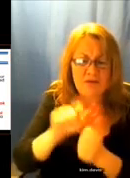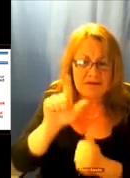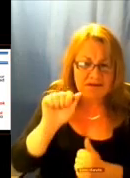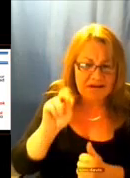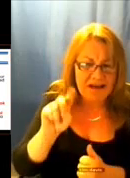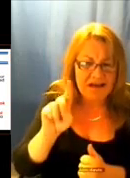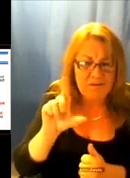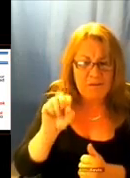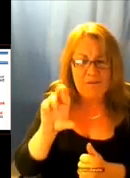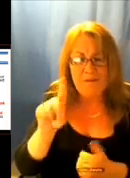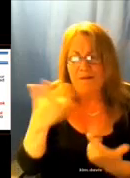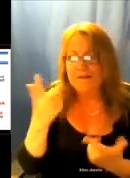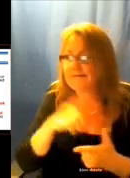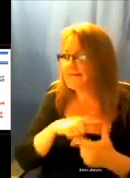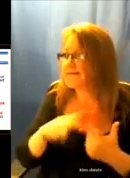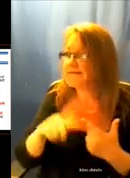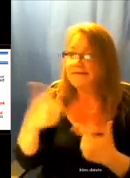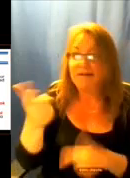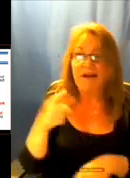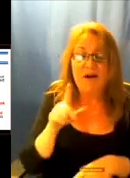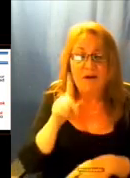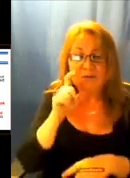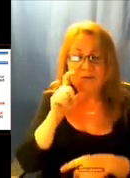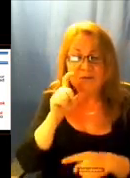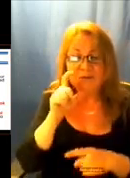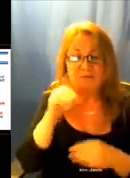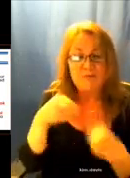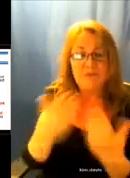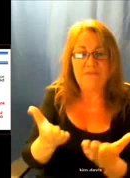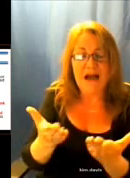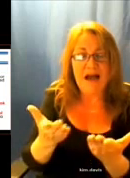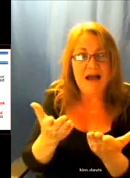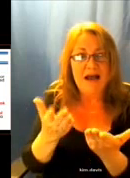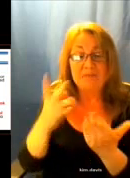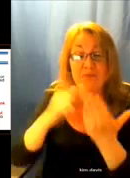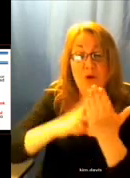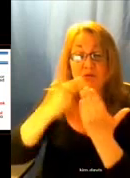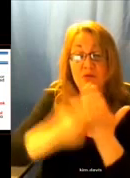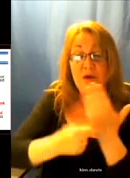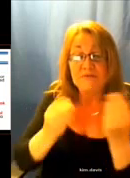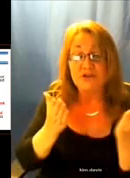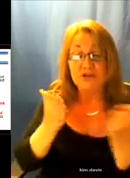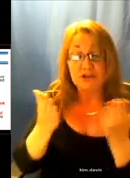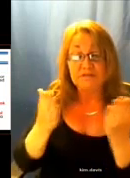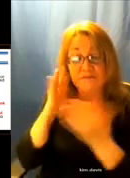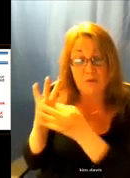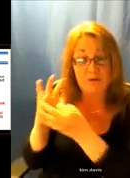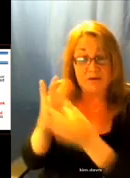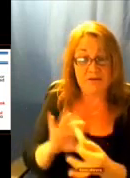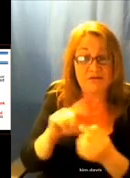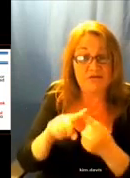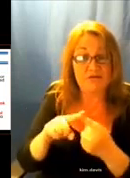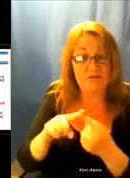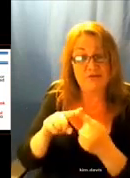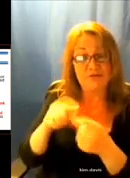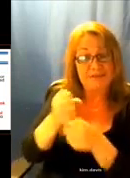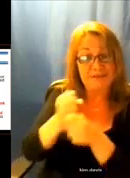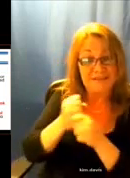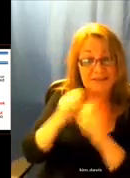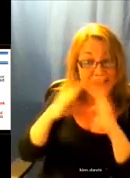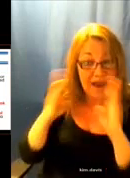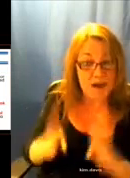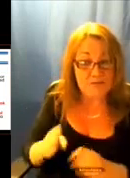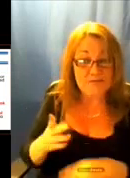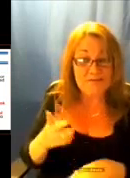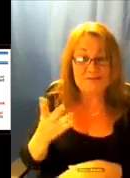For those related in the housing, either landlords or those who do provide programs and services that